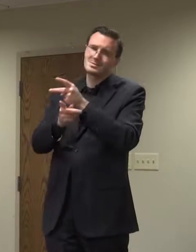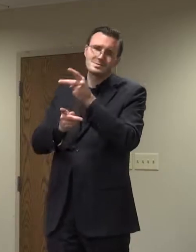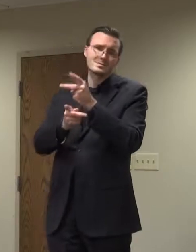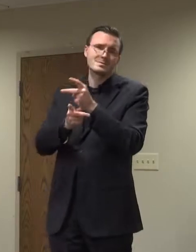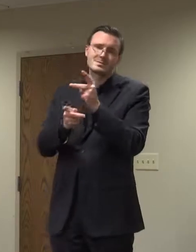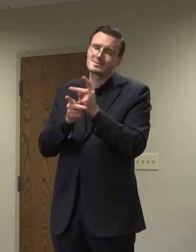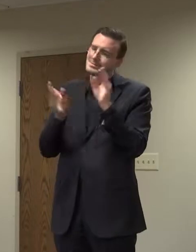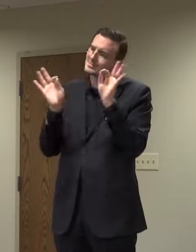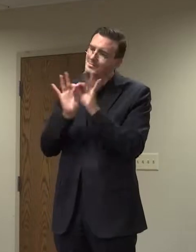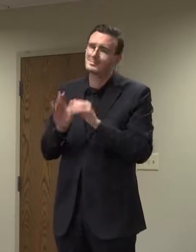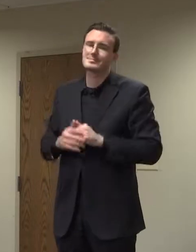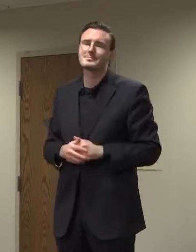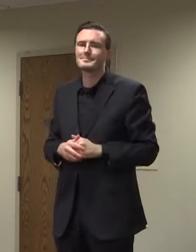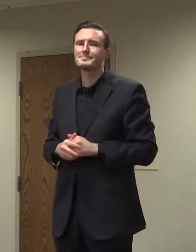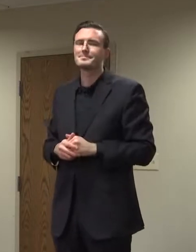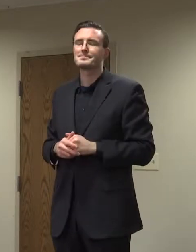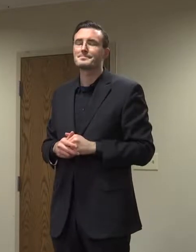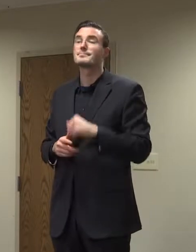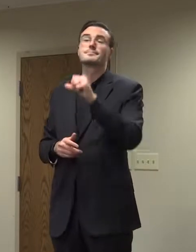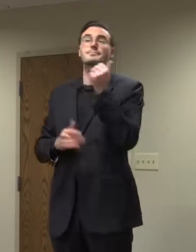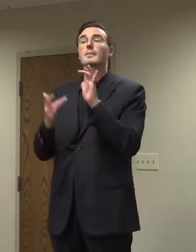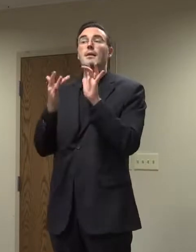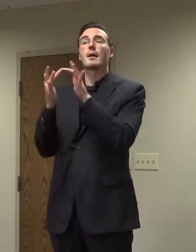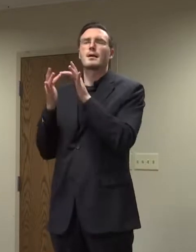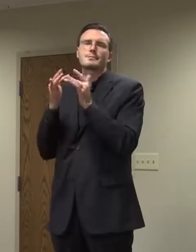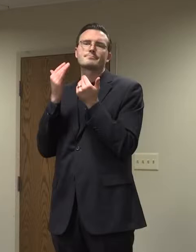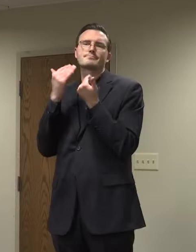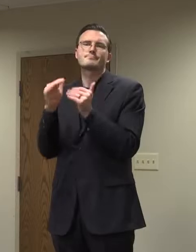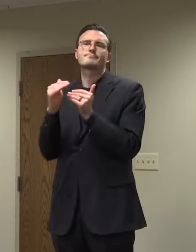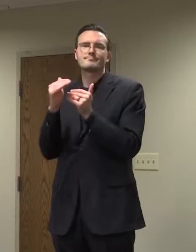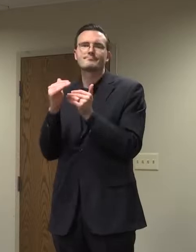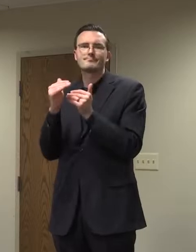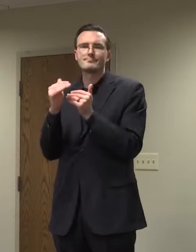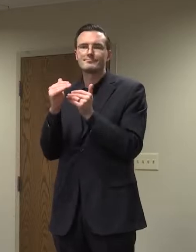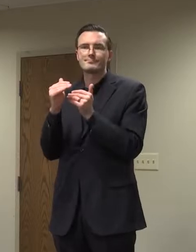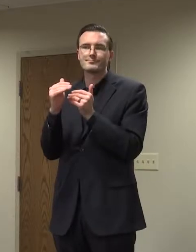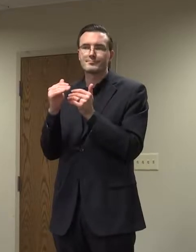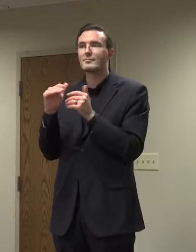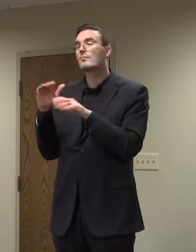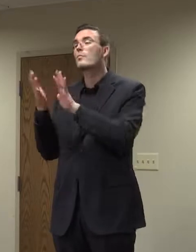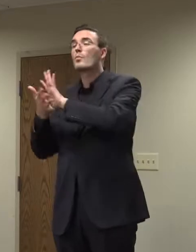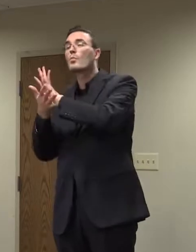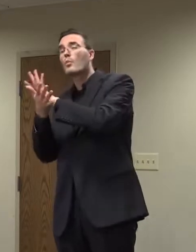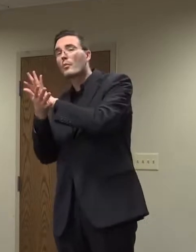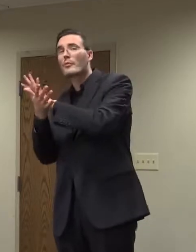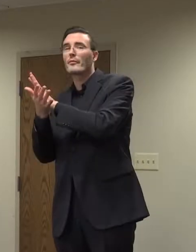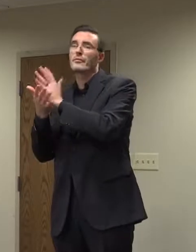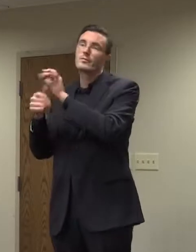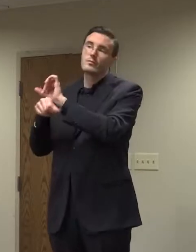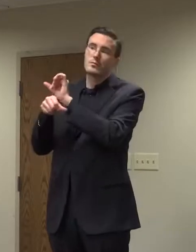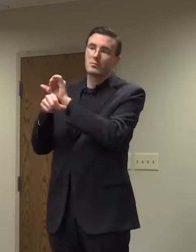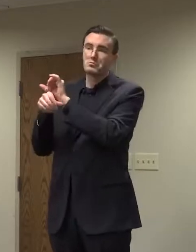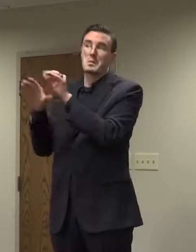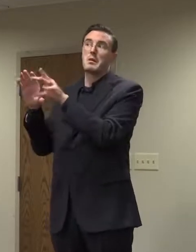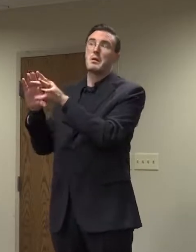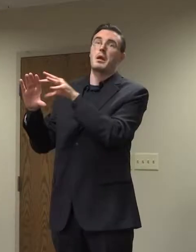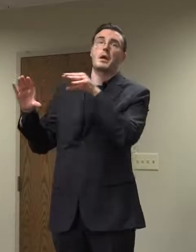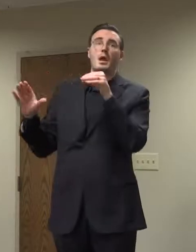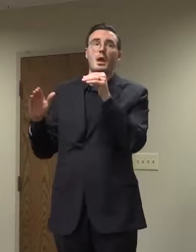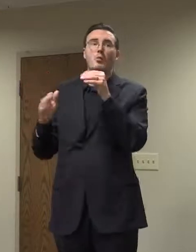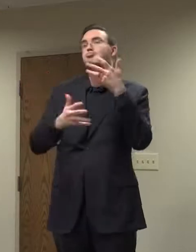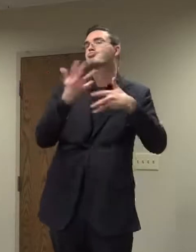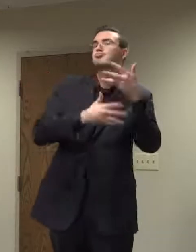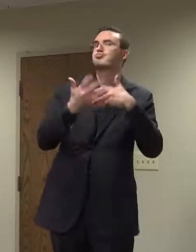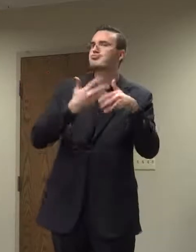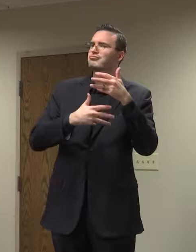And then we talk about limiting your contacts, being intentional about those activities outside of the school or workplace. I know it's very easy, and we've